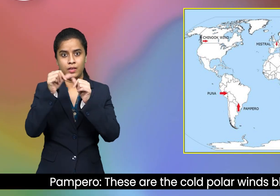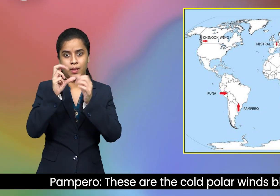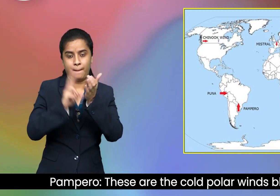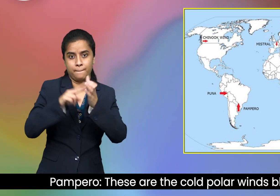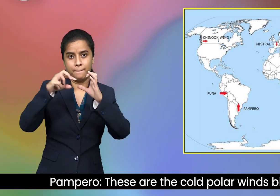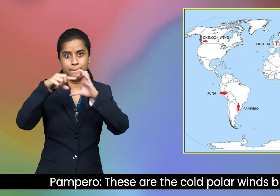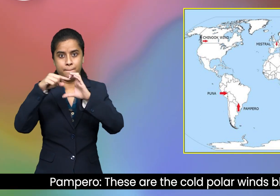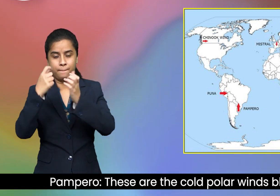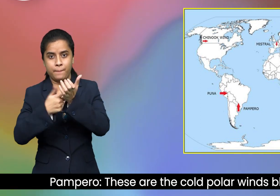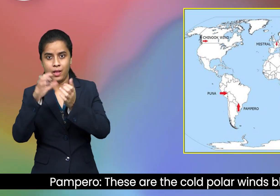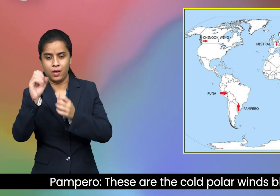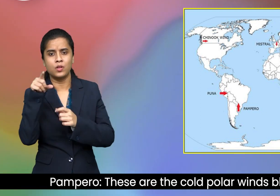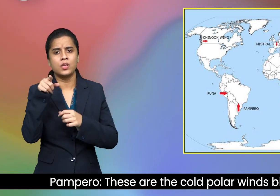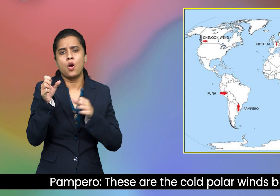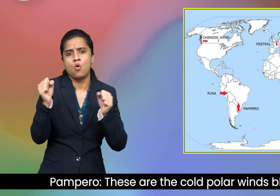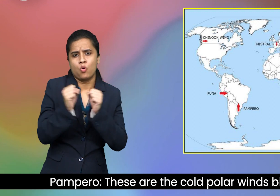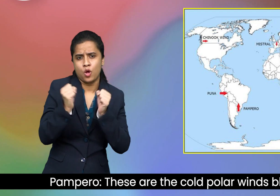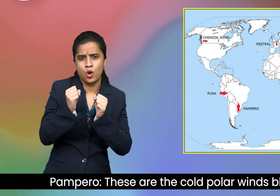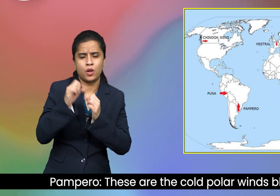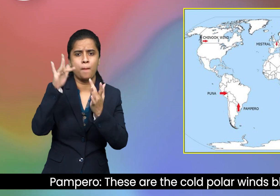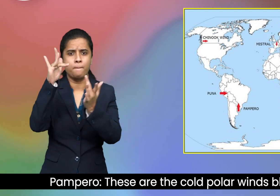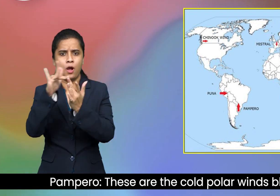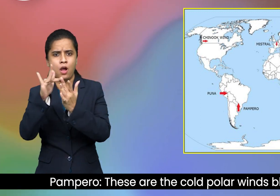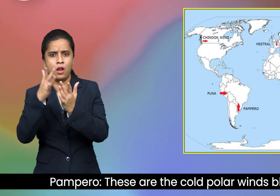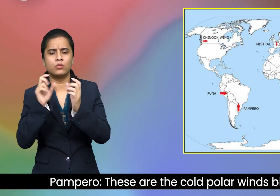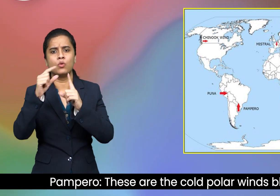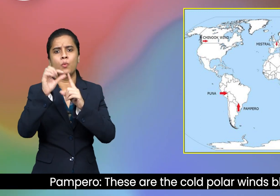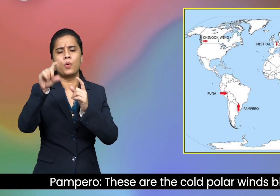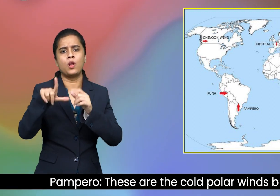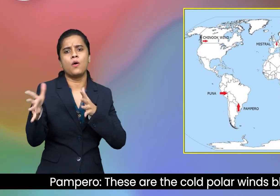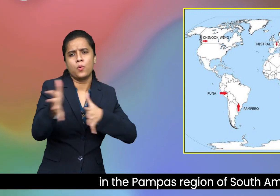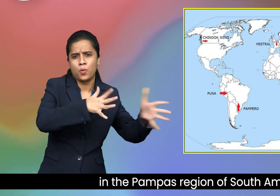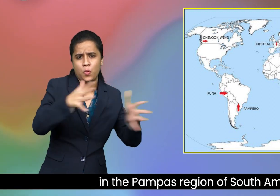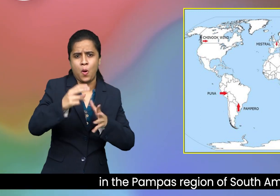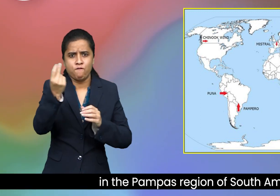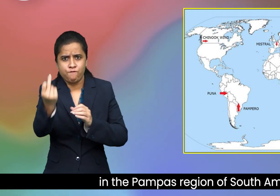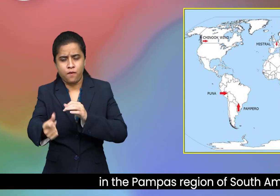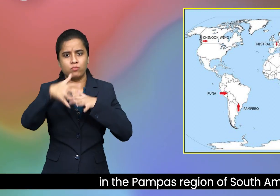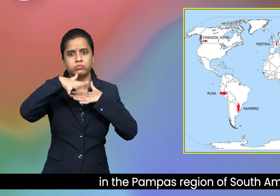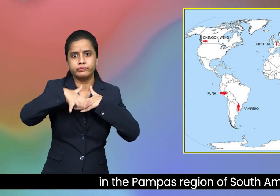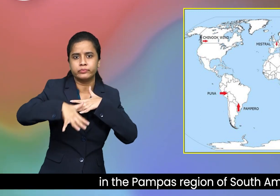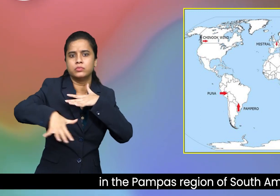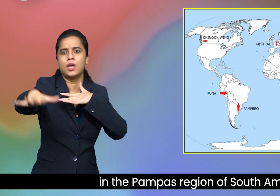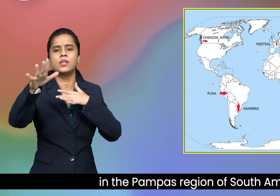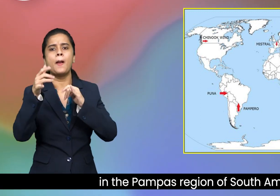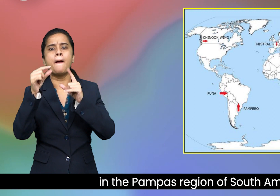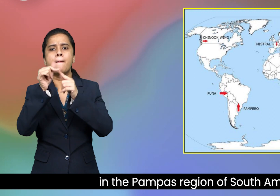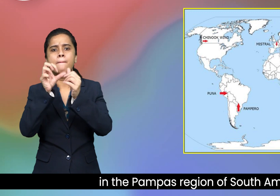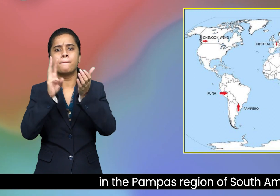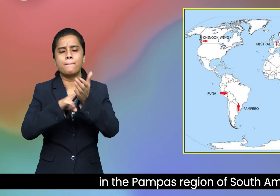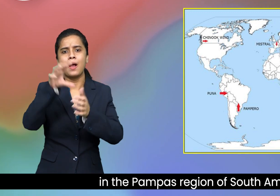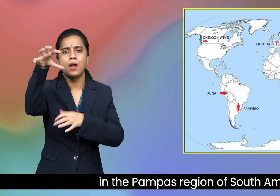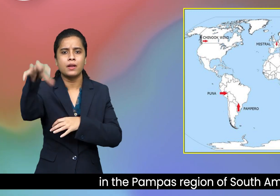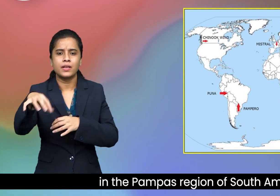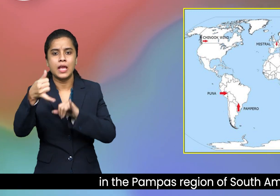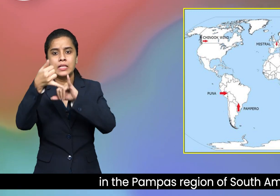Pampero. These are the cold polar winds blowing very fast in the Pampas region of South